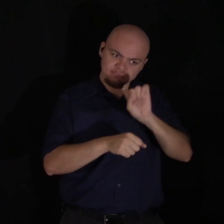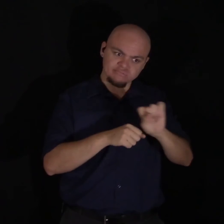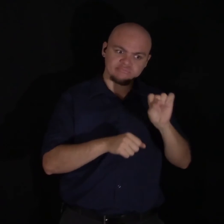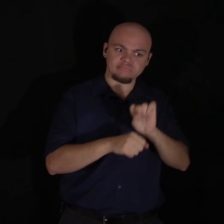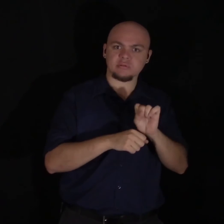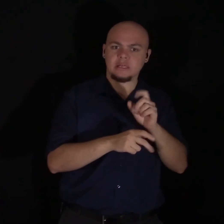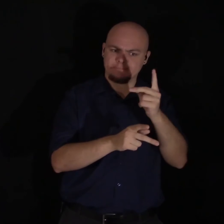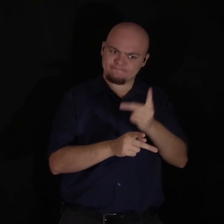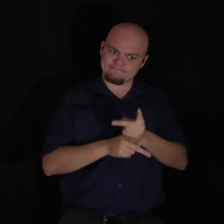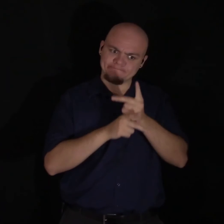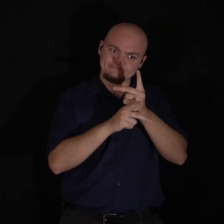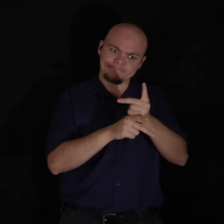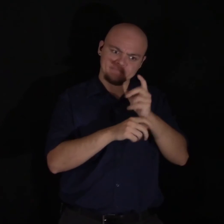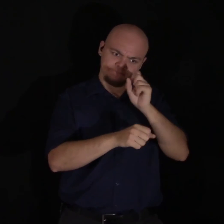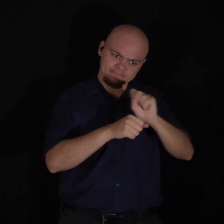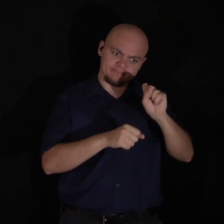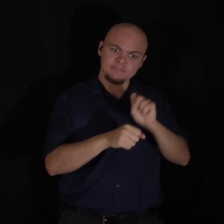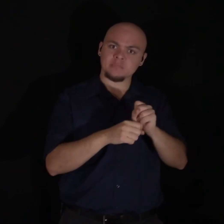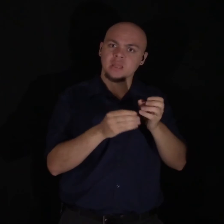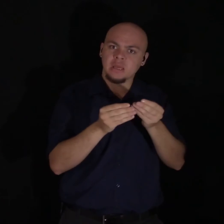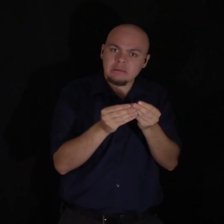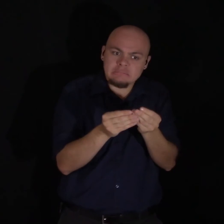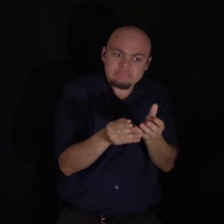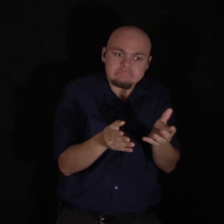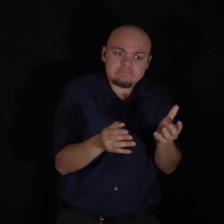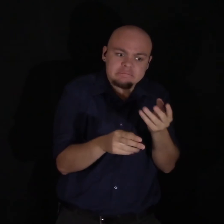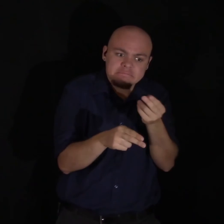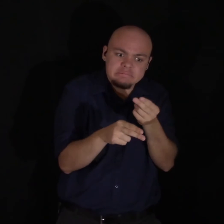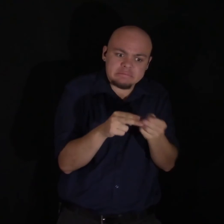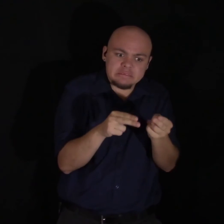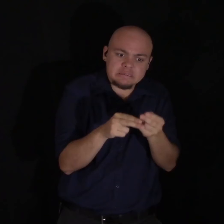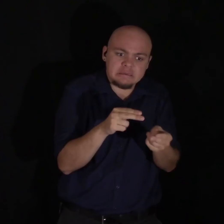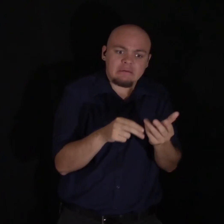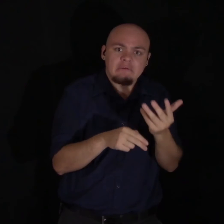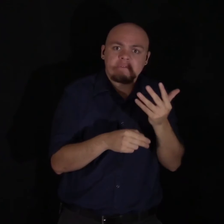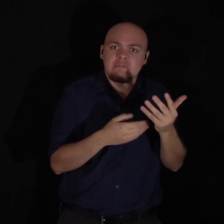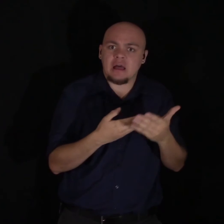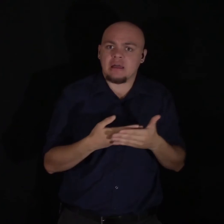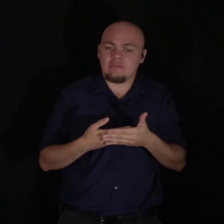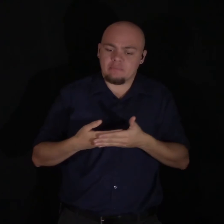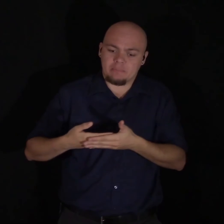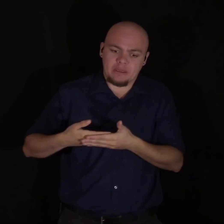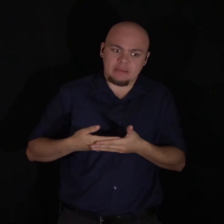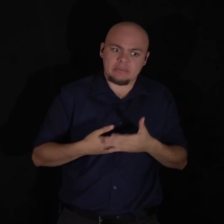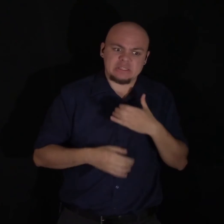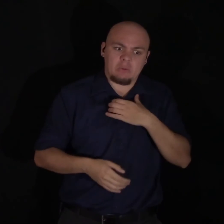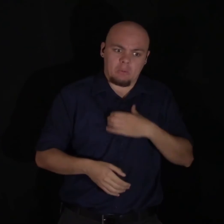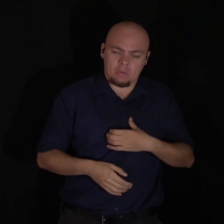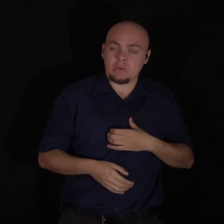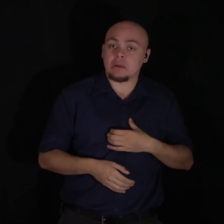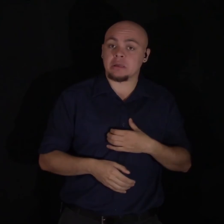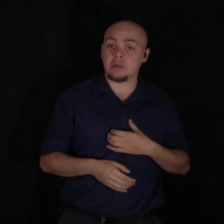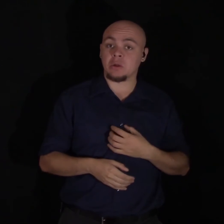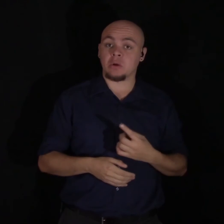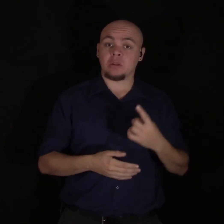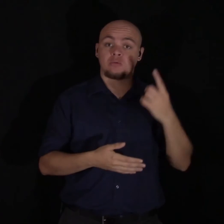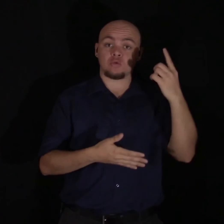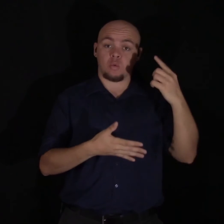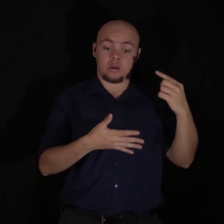labour, distributing a scanty meal to 5 hungry babes. Among these there was one which attracted